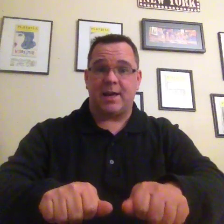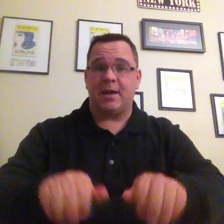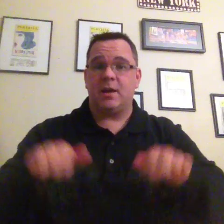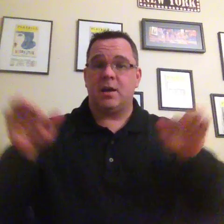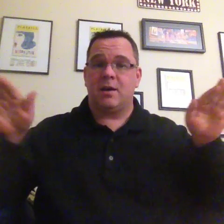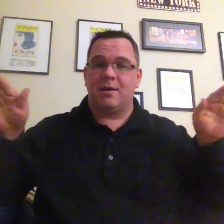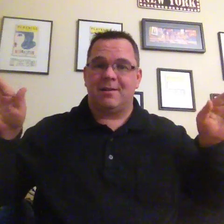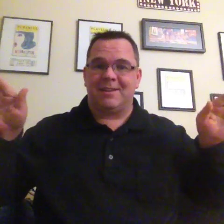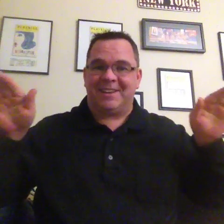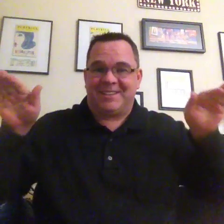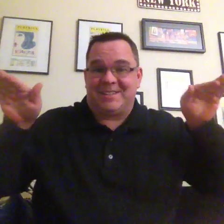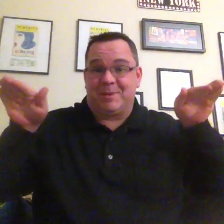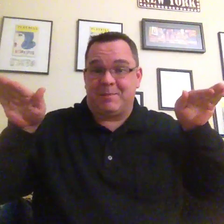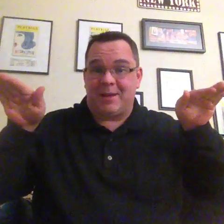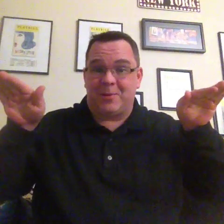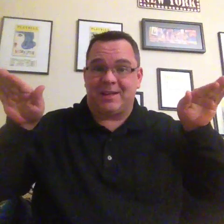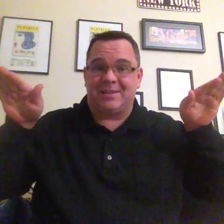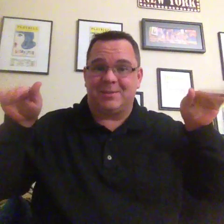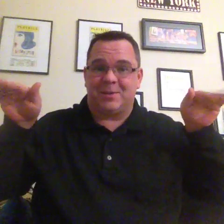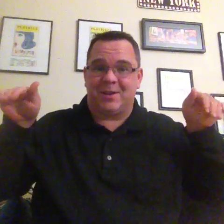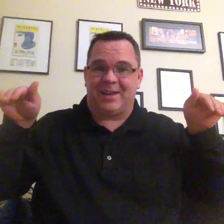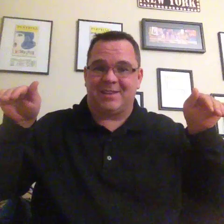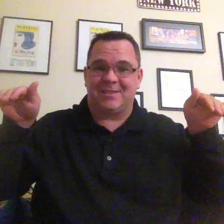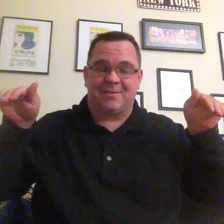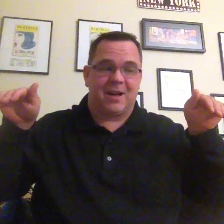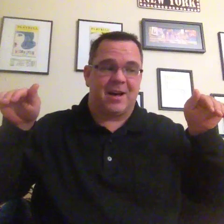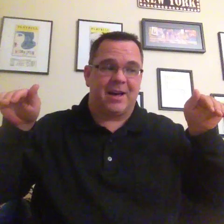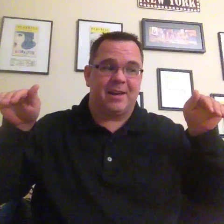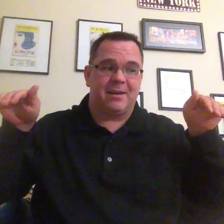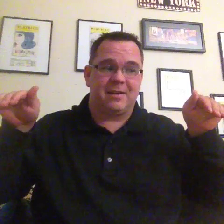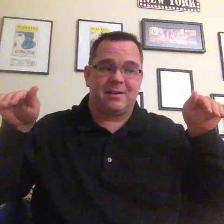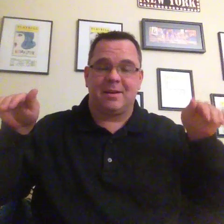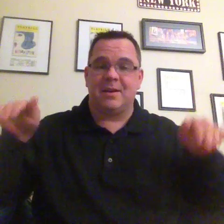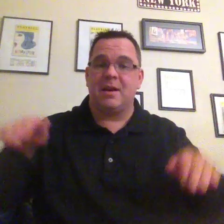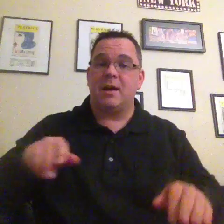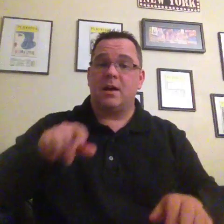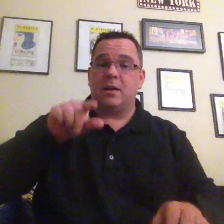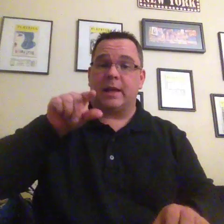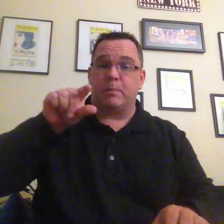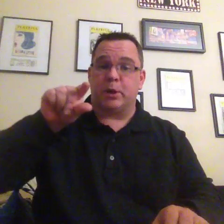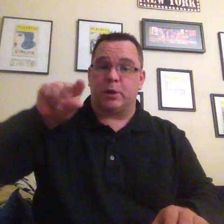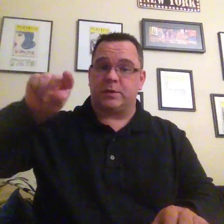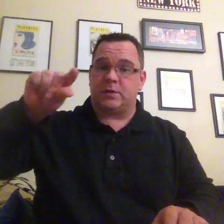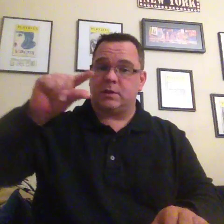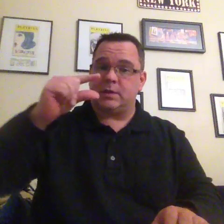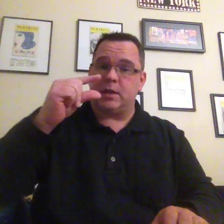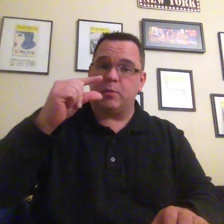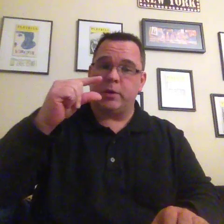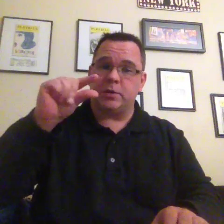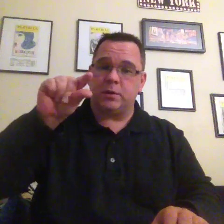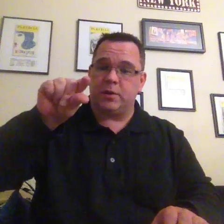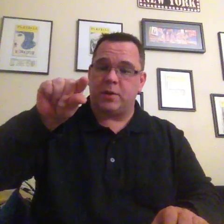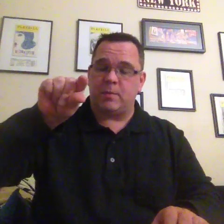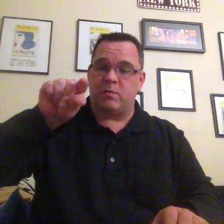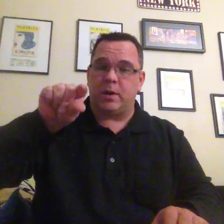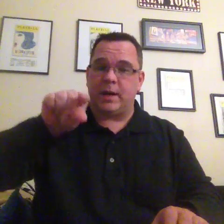fly, simply make wings with your hands, fly, like birds. Take your pointer and your thumb of one